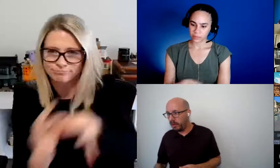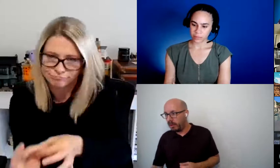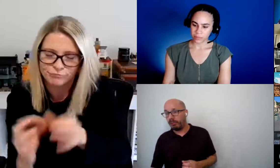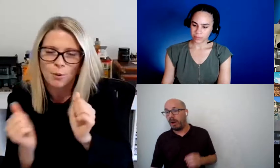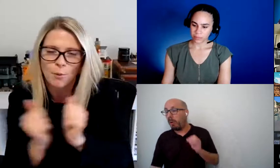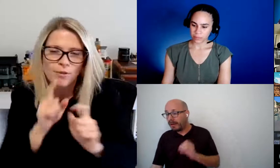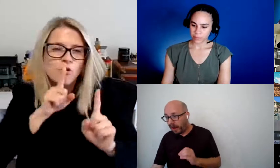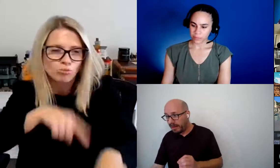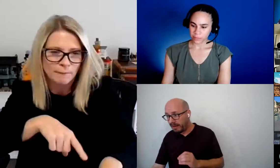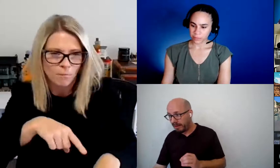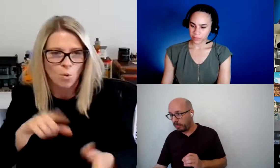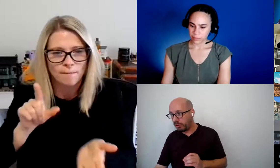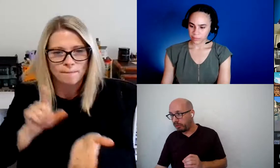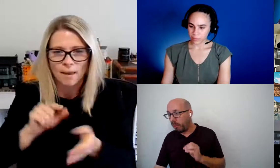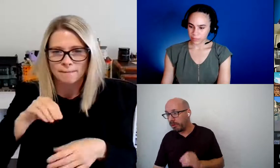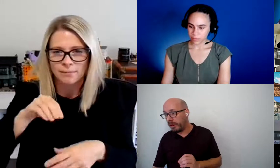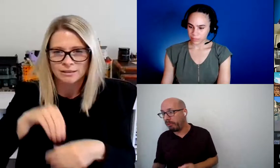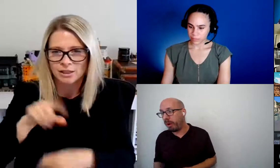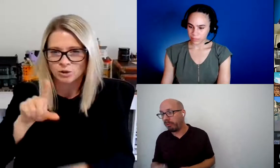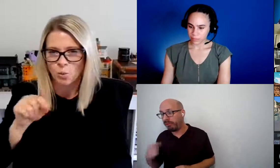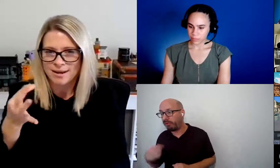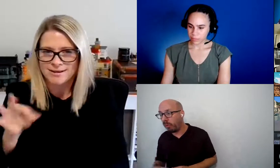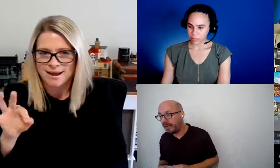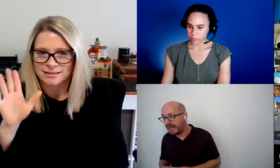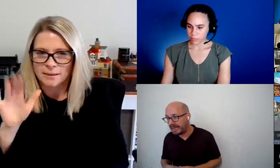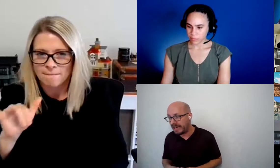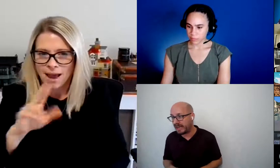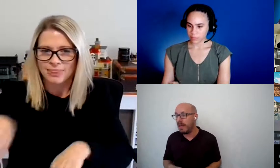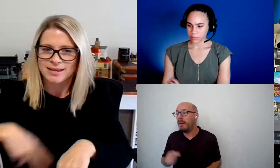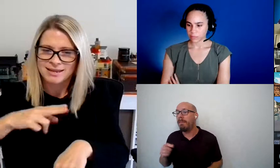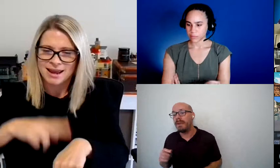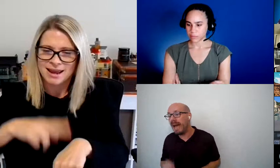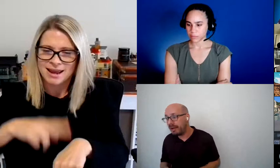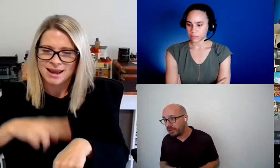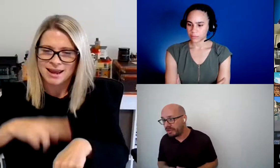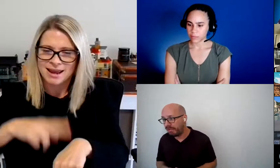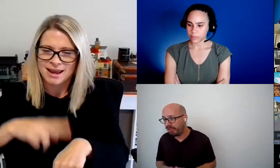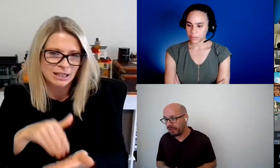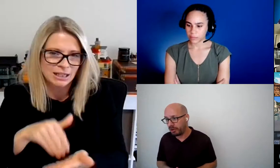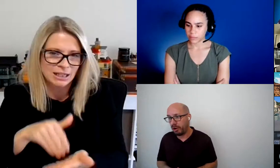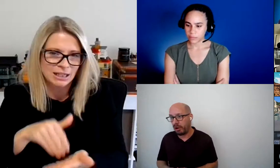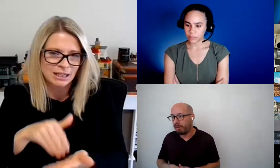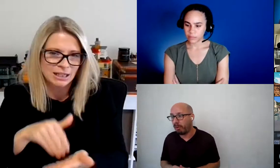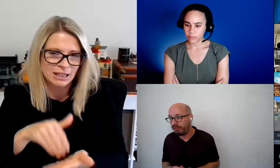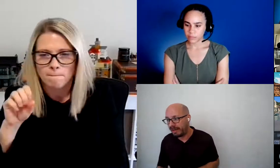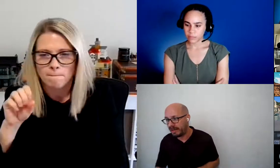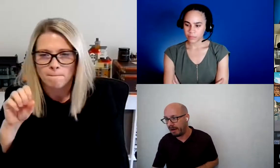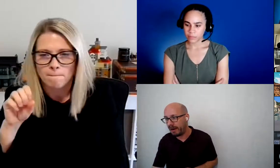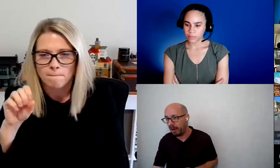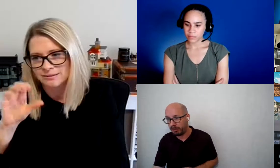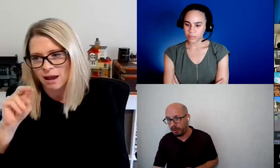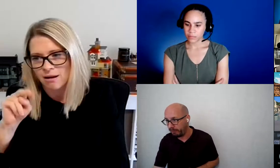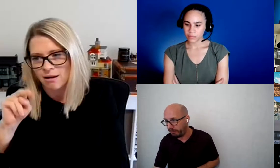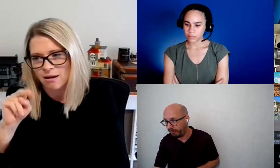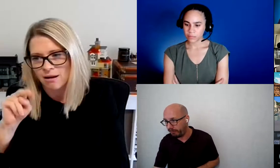So, I want to tie this in with a report that was published in 2019 by the National Deaf Center on Postsecondary Outcomes.